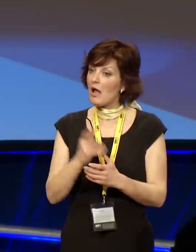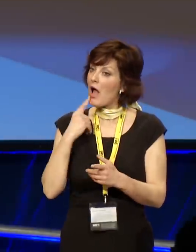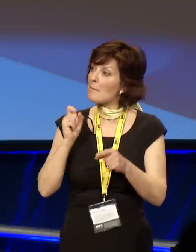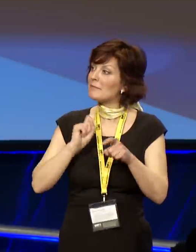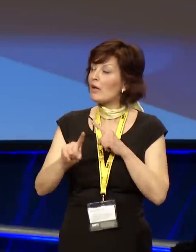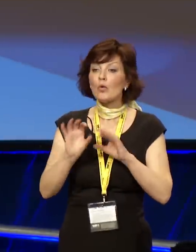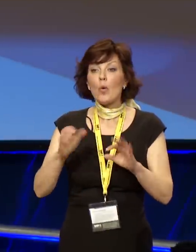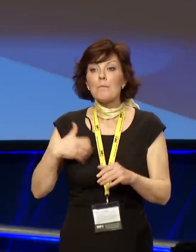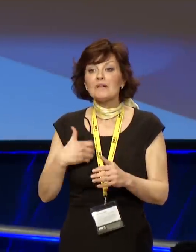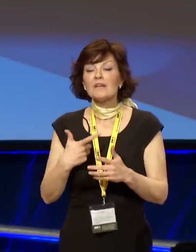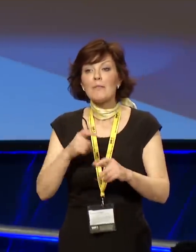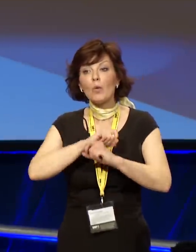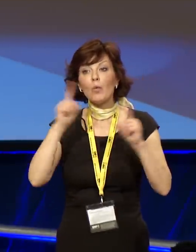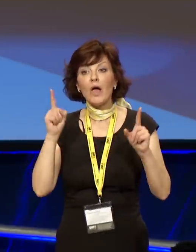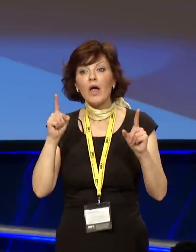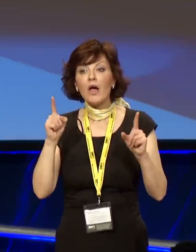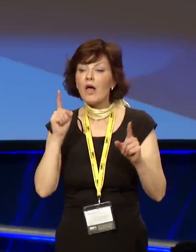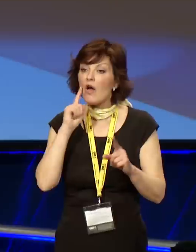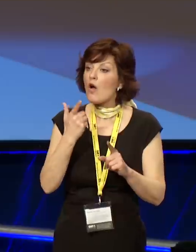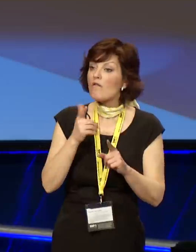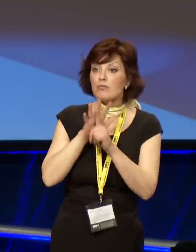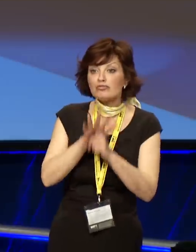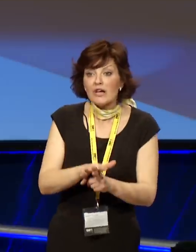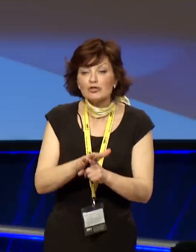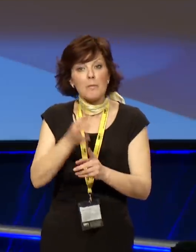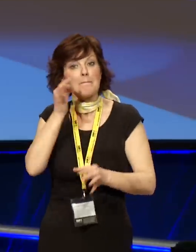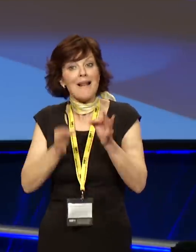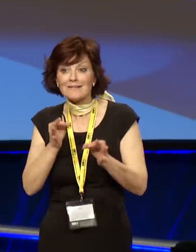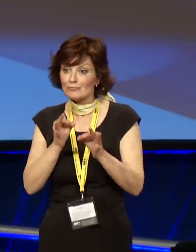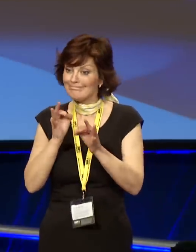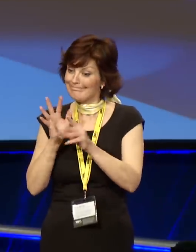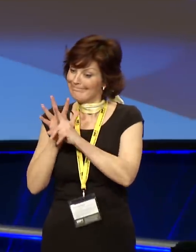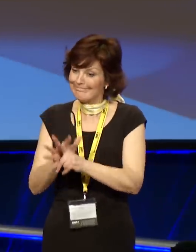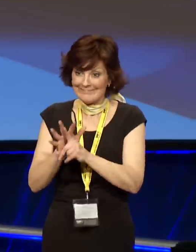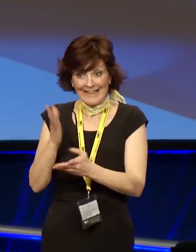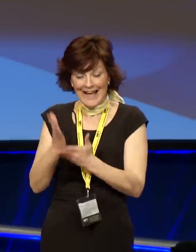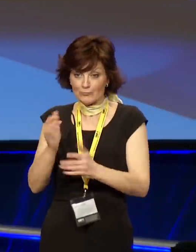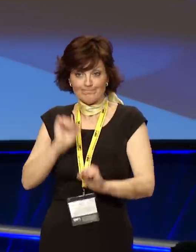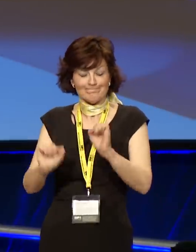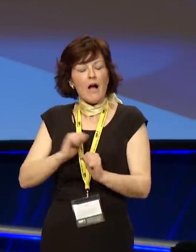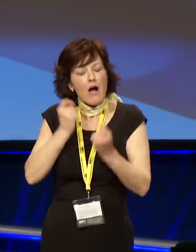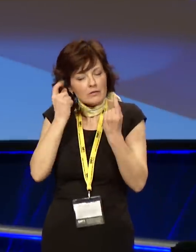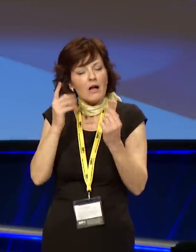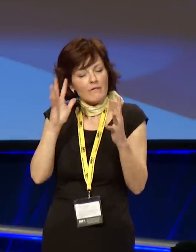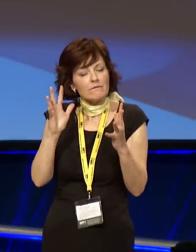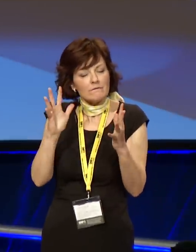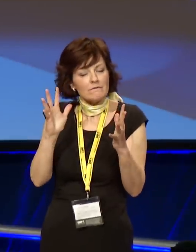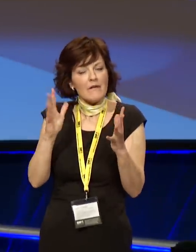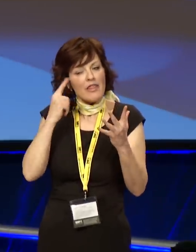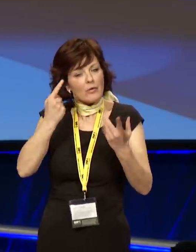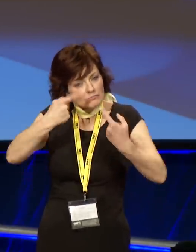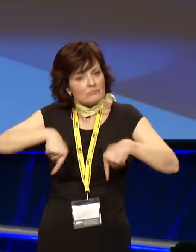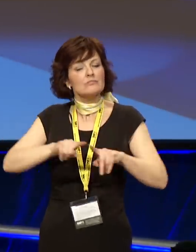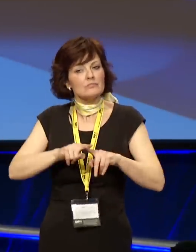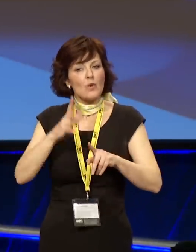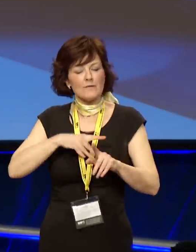no complaints because I'm aware of the degree of pressure, political pressure that he was under that he resisted. So I think we should have the ability